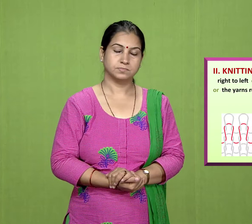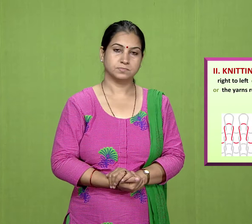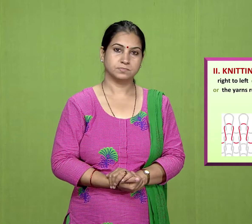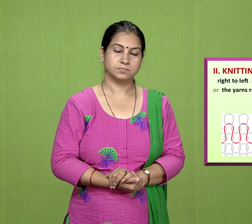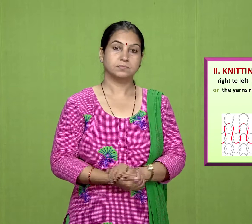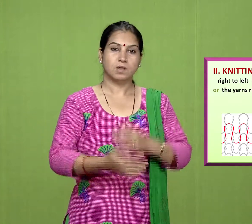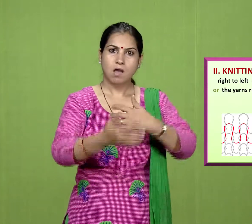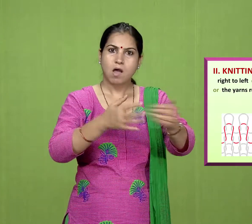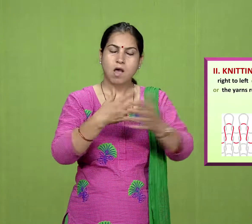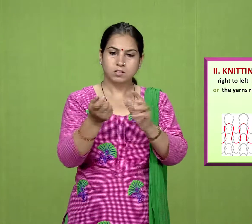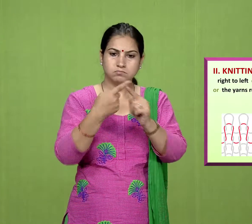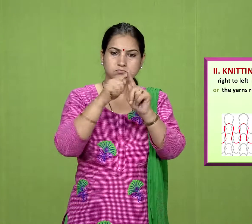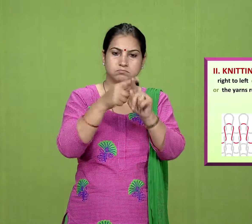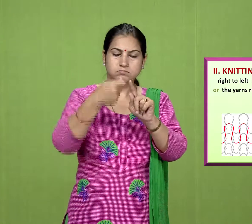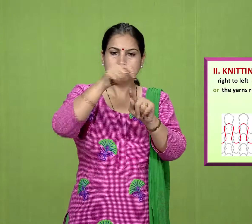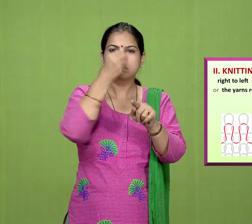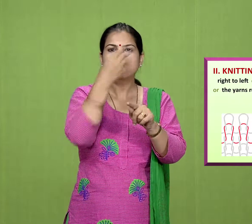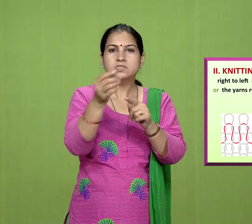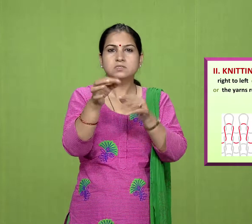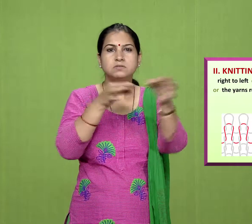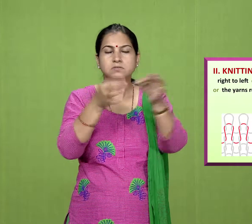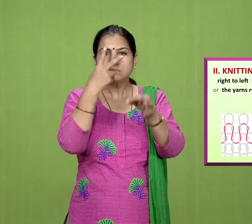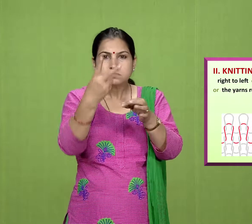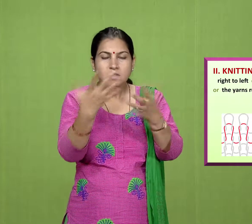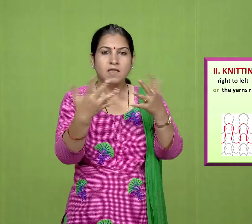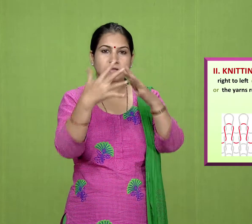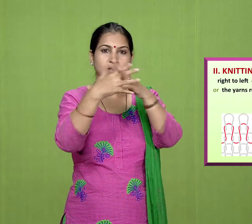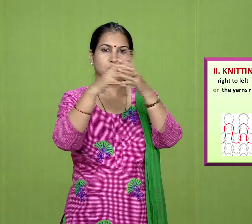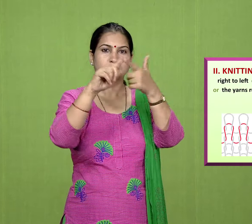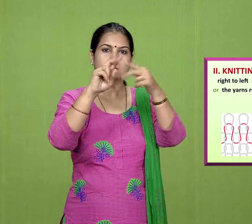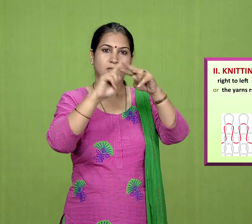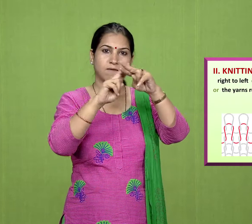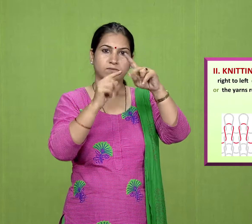Hand knitting is the most common example of weft knitting,